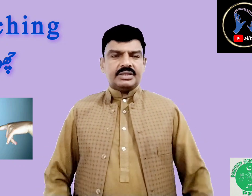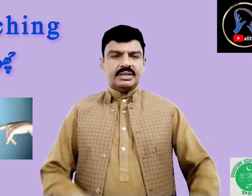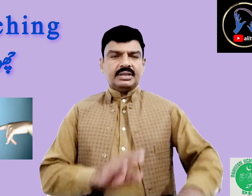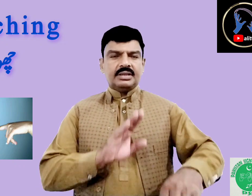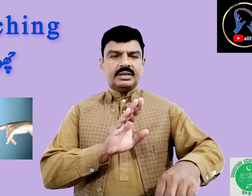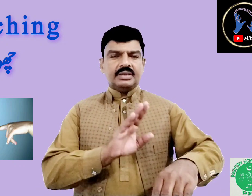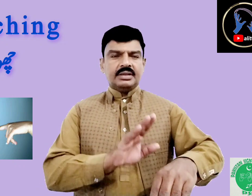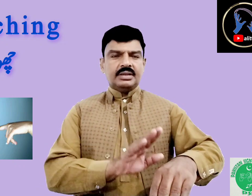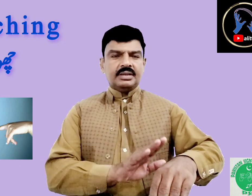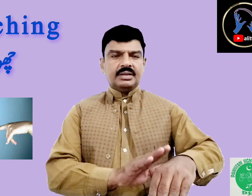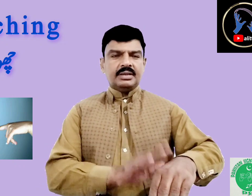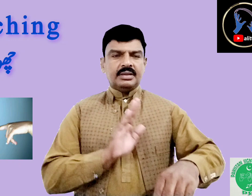touch